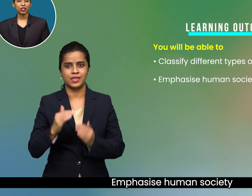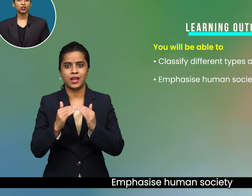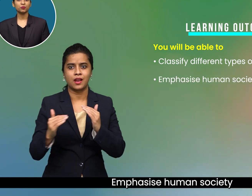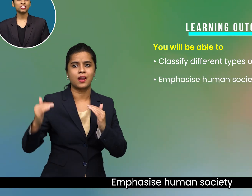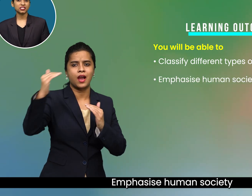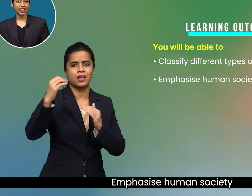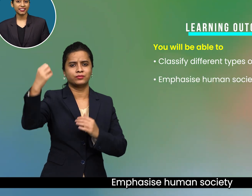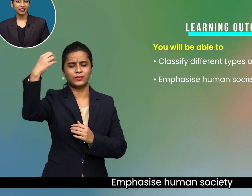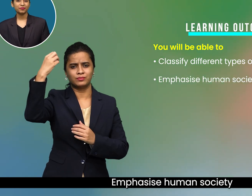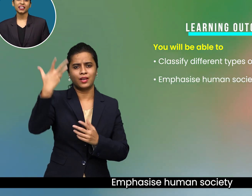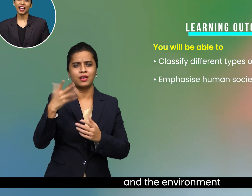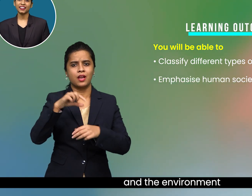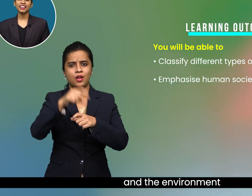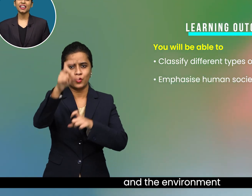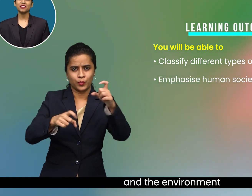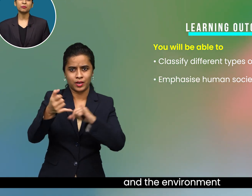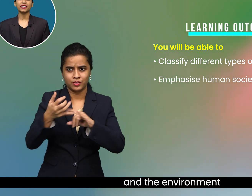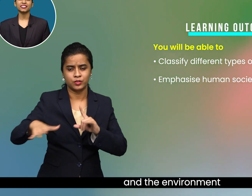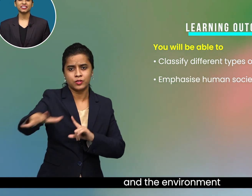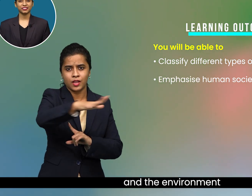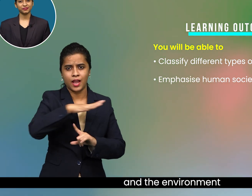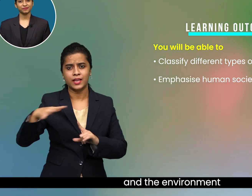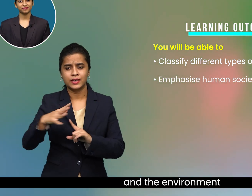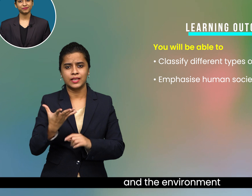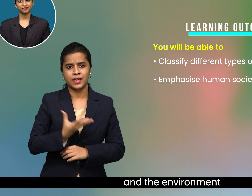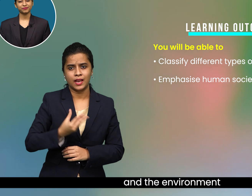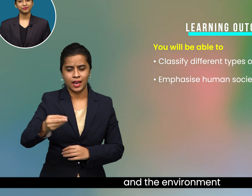Emphasize human society and the environment.